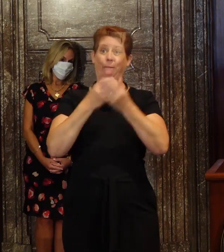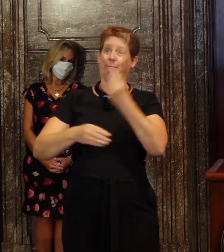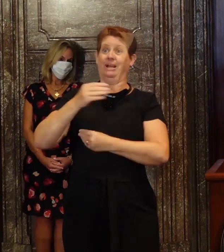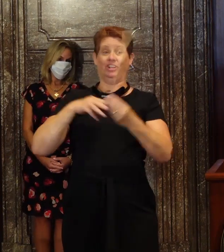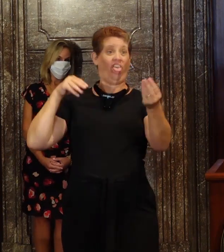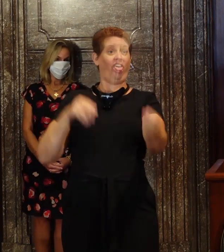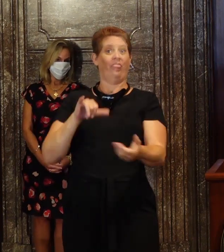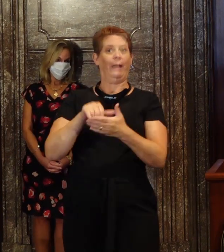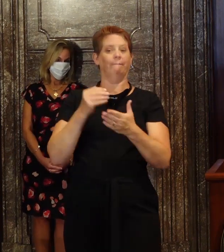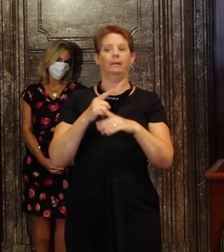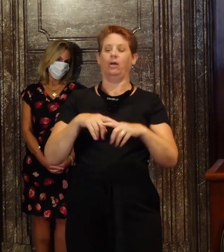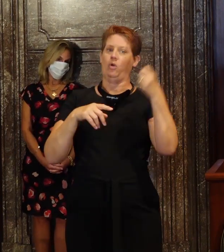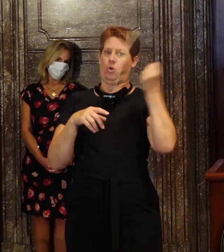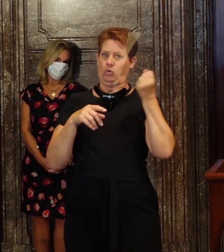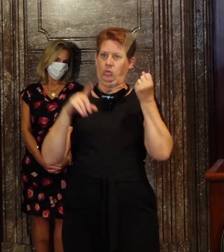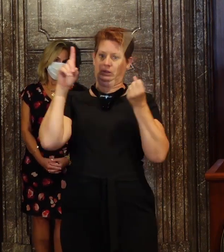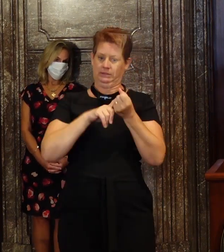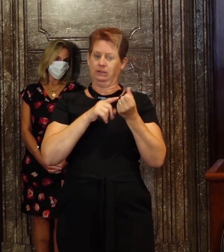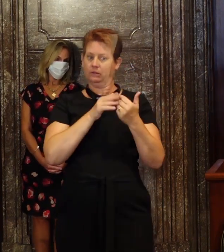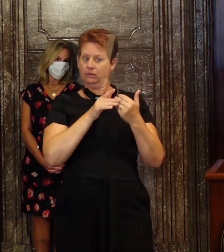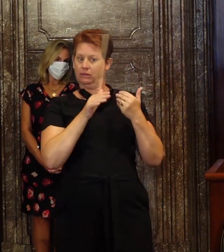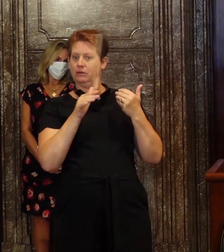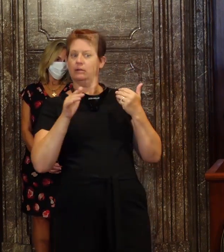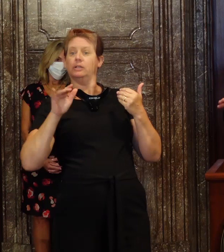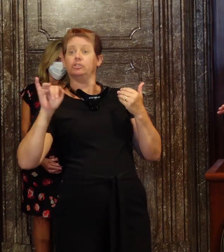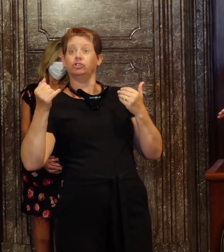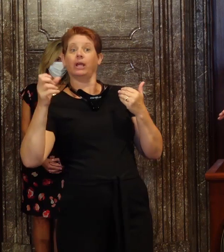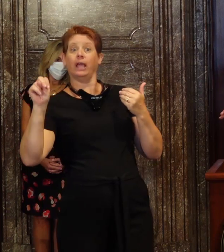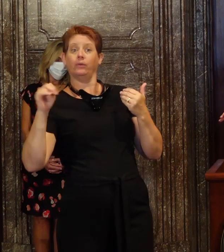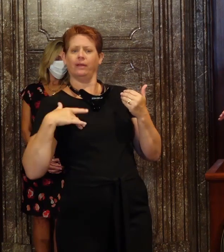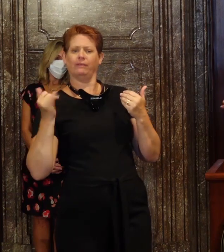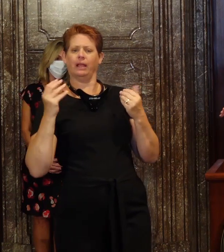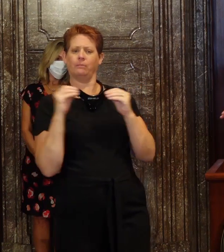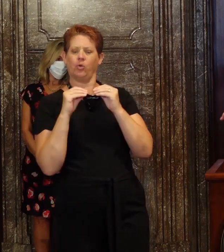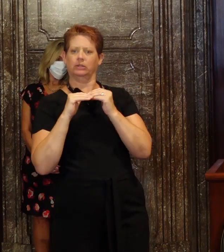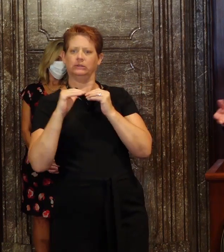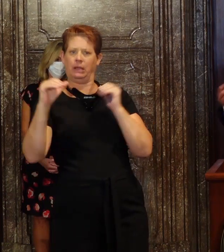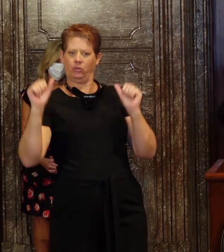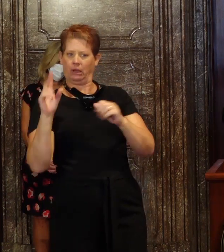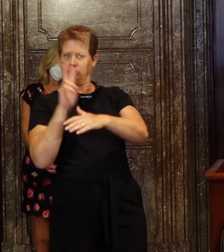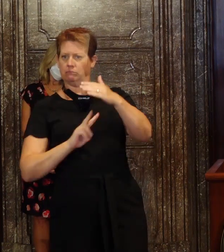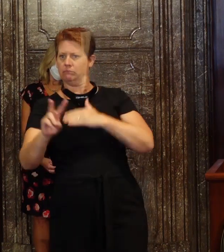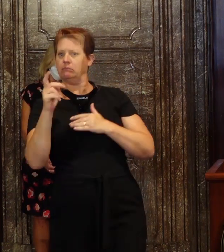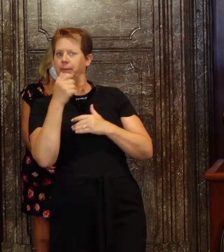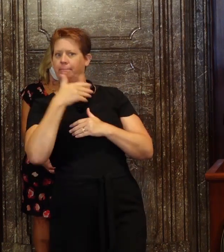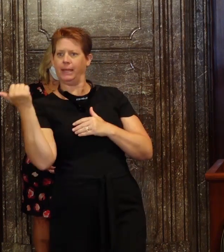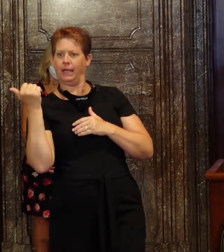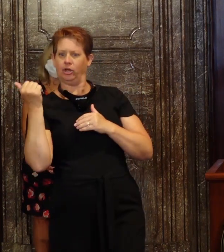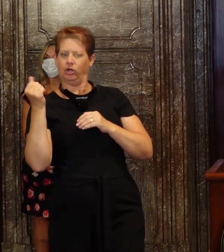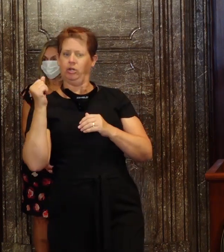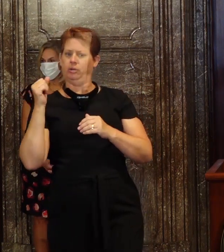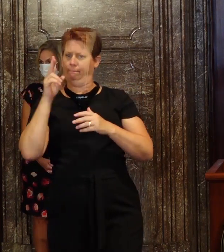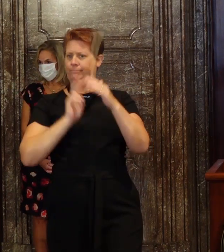with the continuing resolution and wait till we get to January when things are a little more stable and we can see a little better how much is coming in and what our